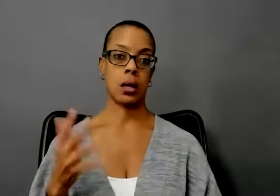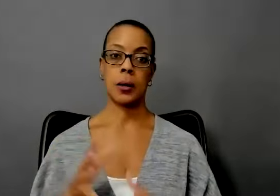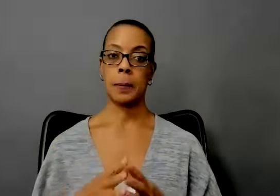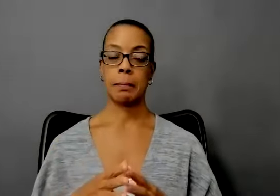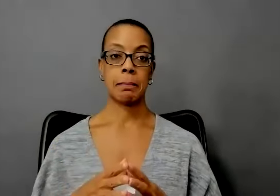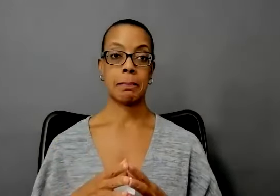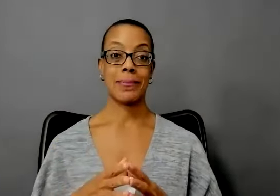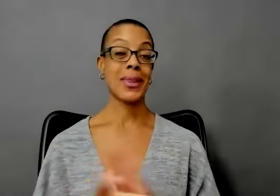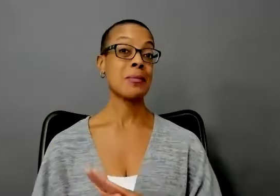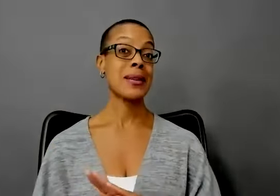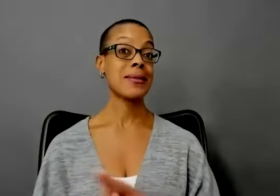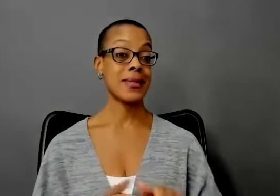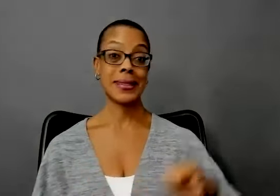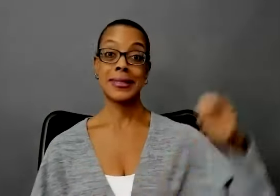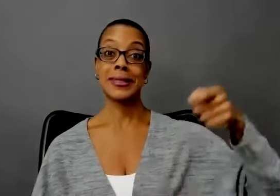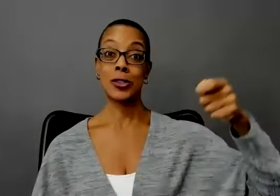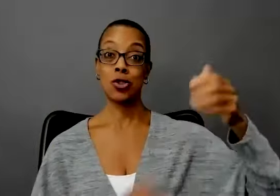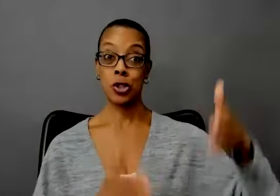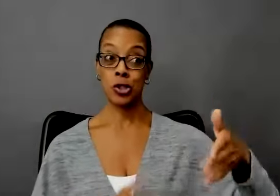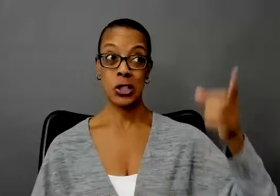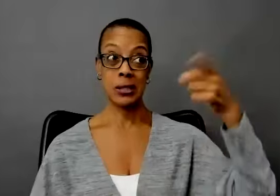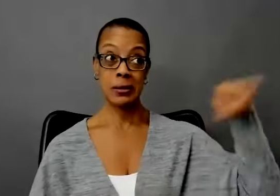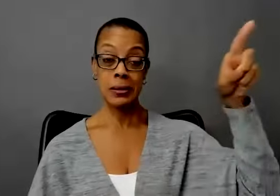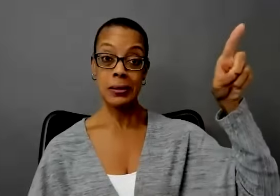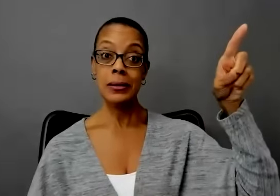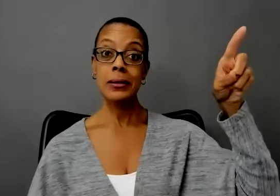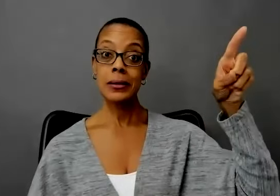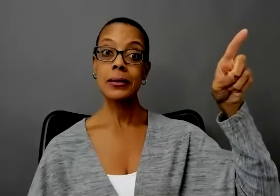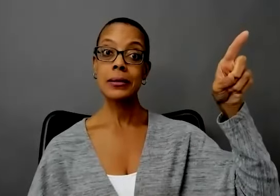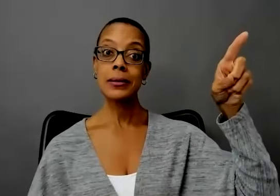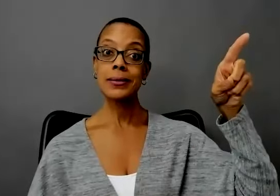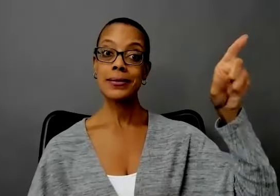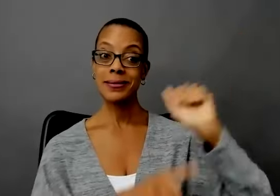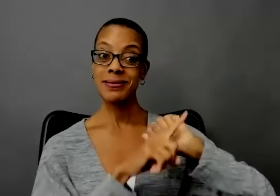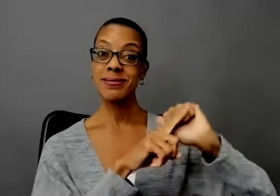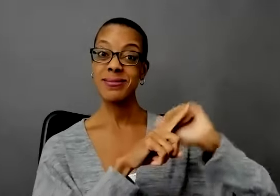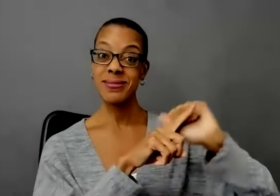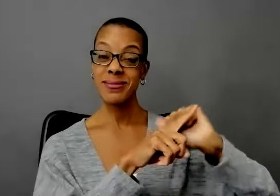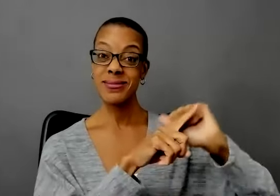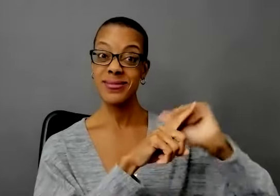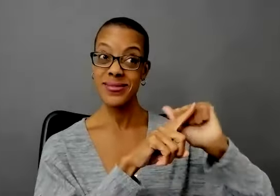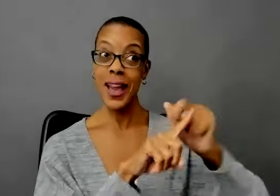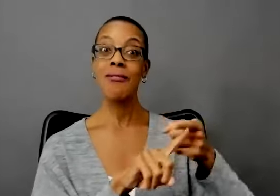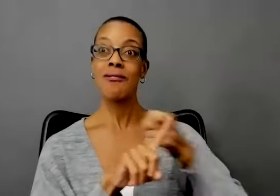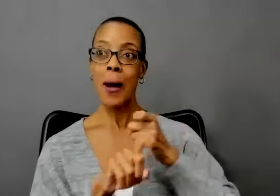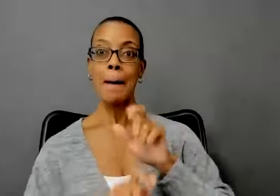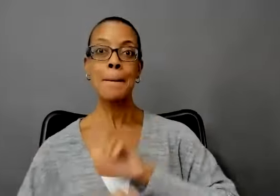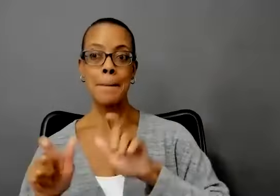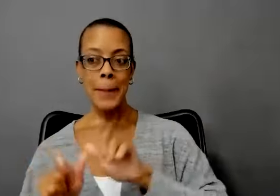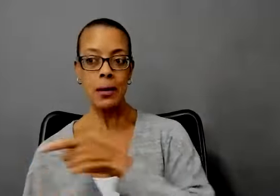for judges if judges had an opportunity to be trained by people who actually know what publication bans are and how the law has